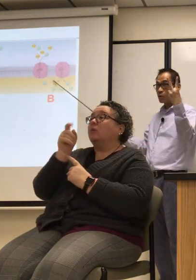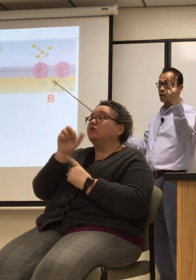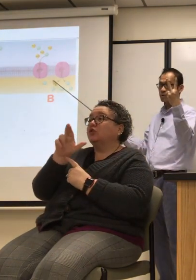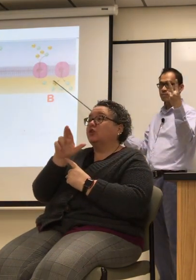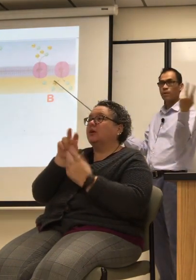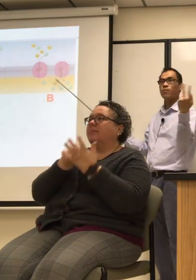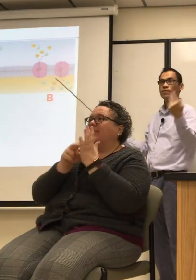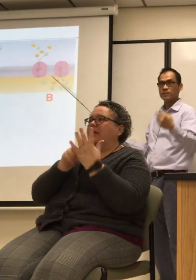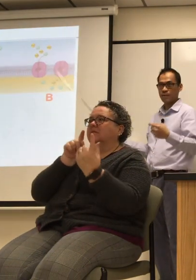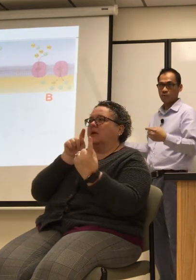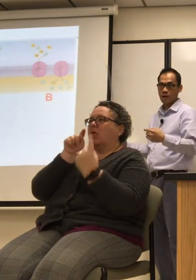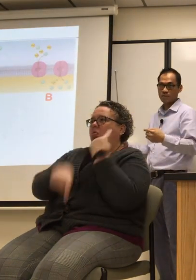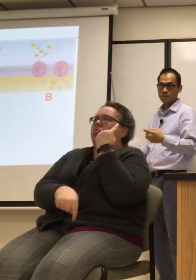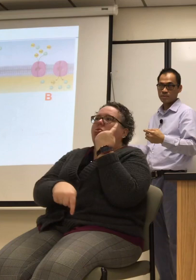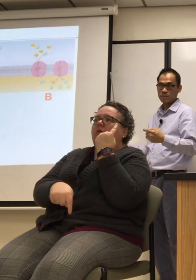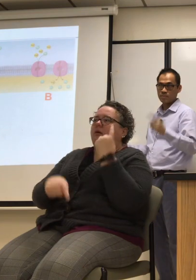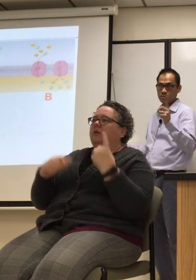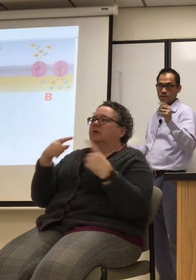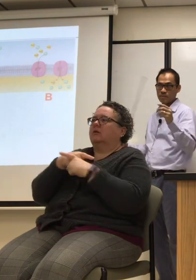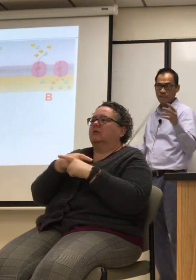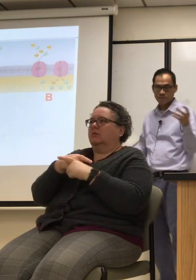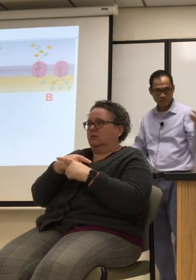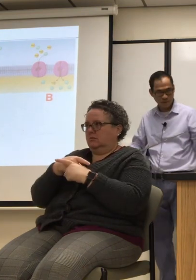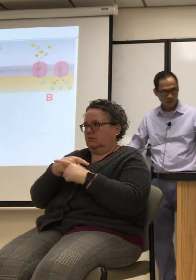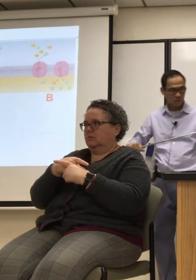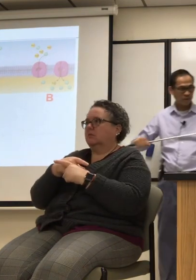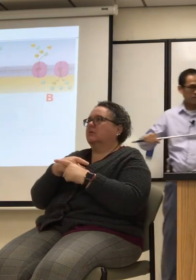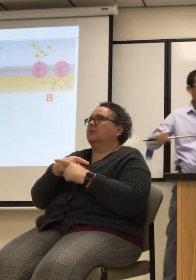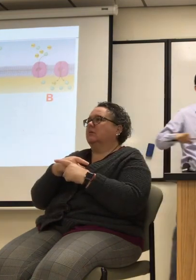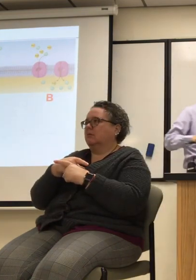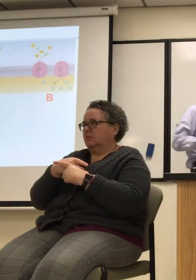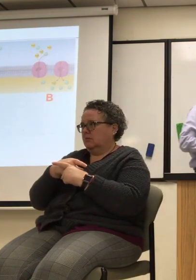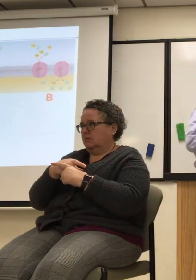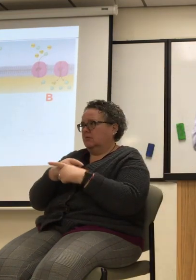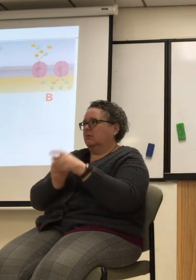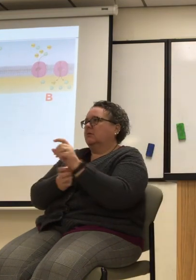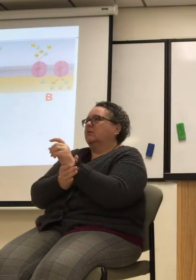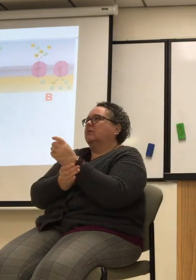and glucose, both in the same direction. So that was the answers to those questions.